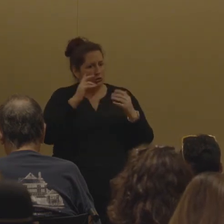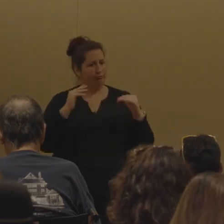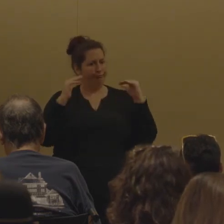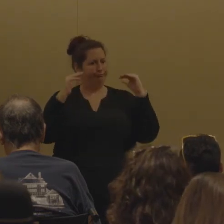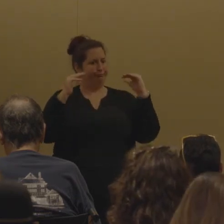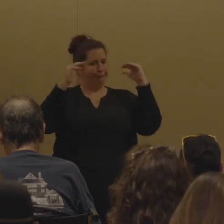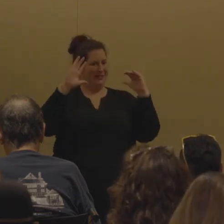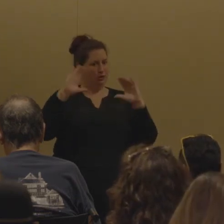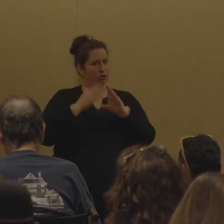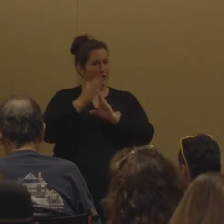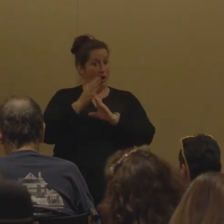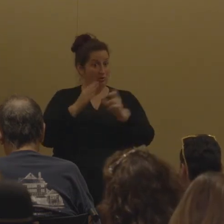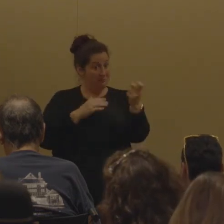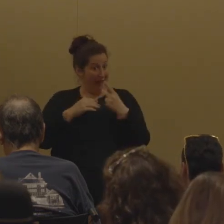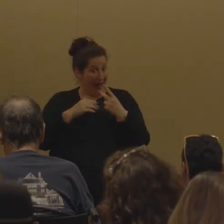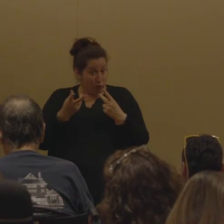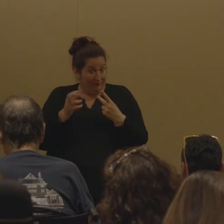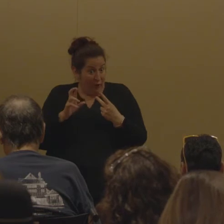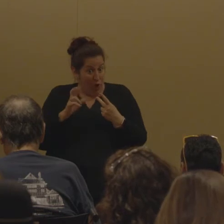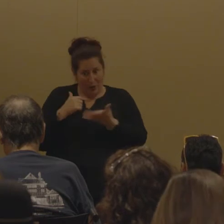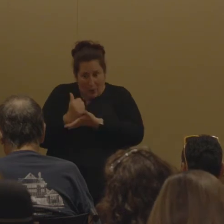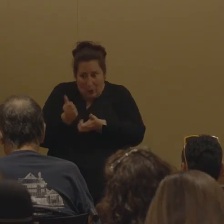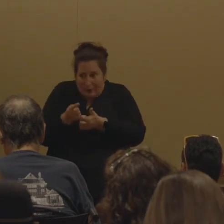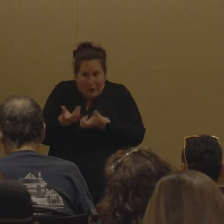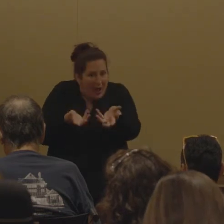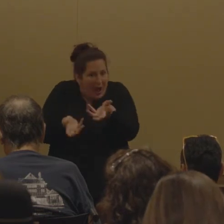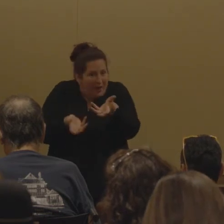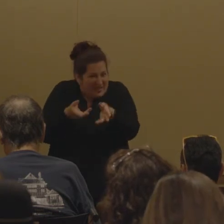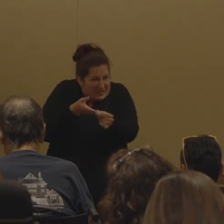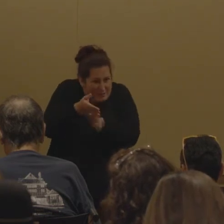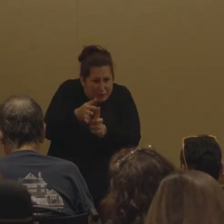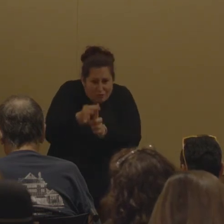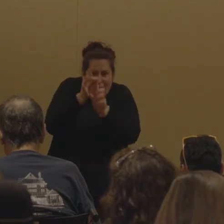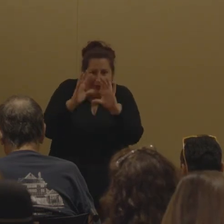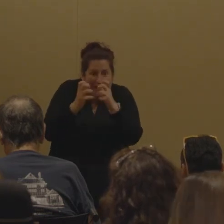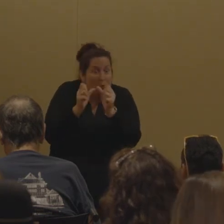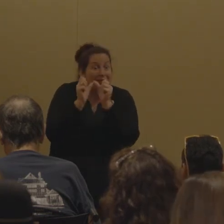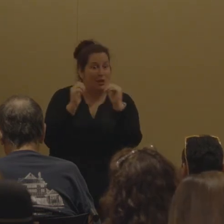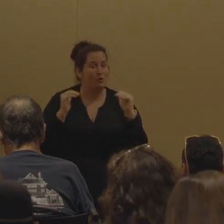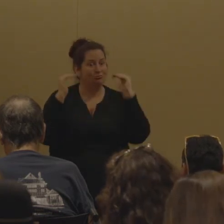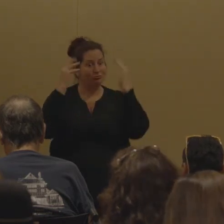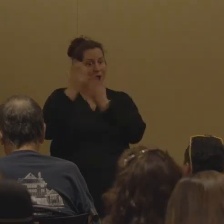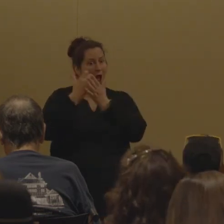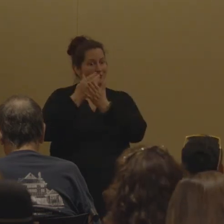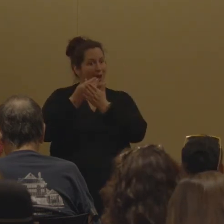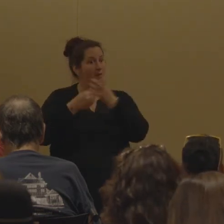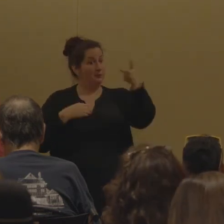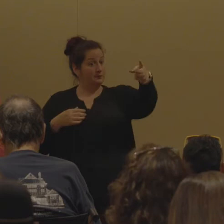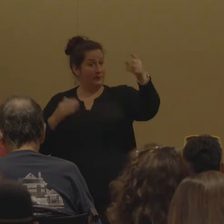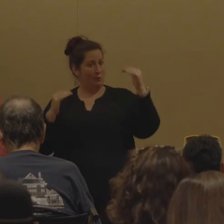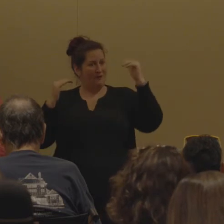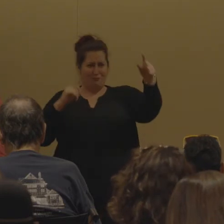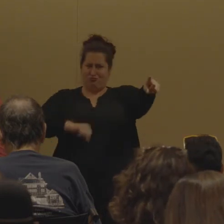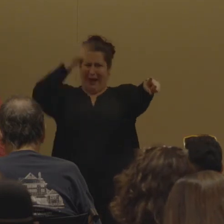that's something to come back to VR, let us work with him, get some of those specialization classes so that he can continue to move up. And